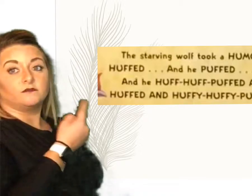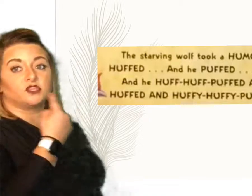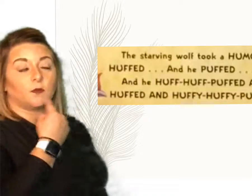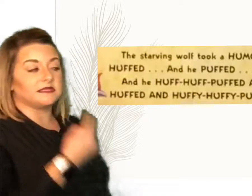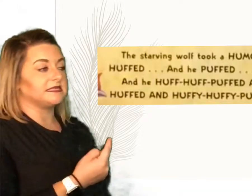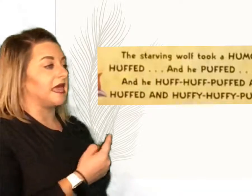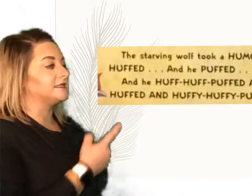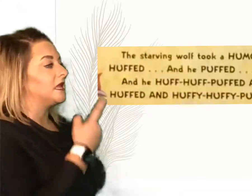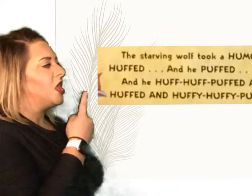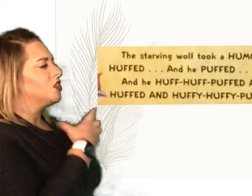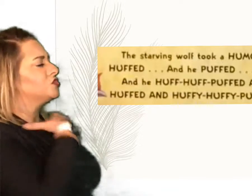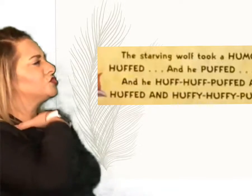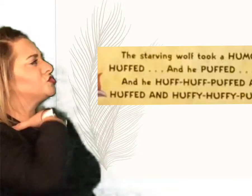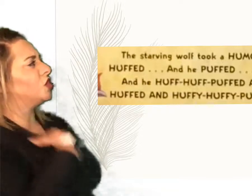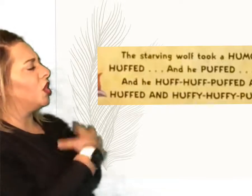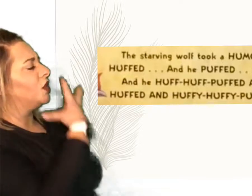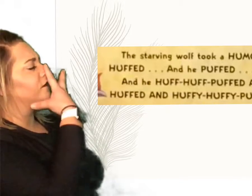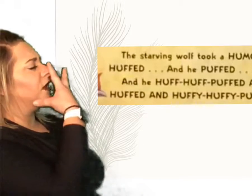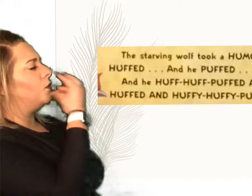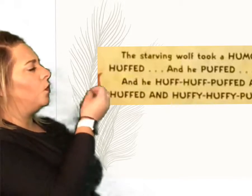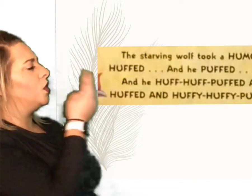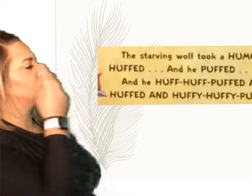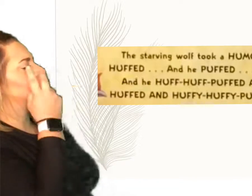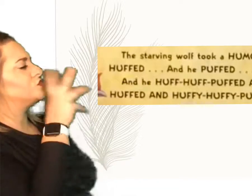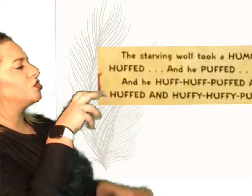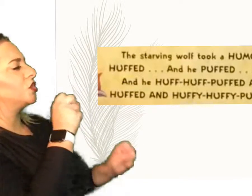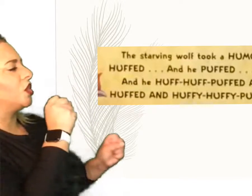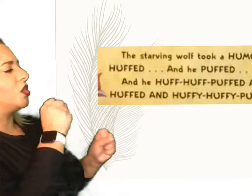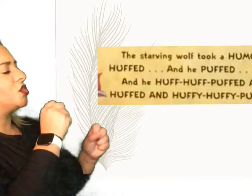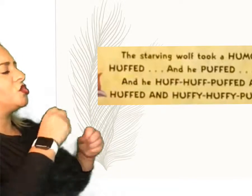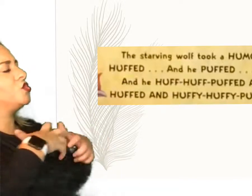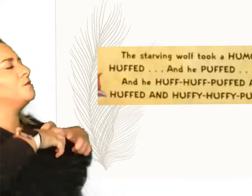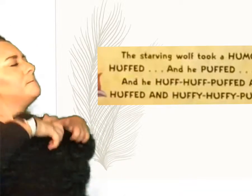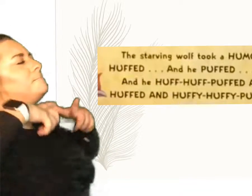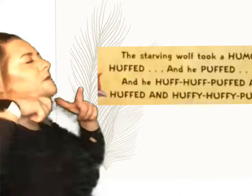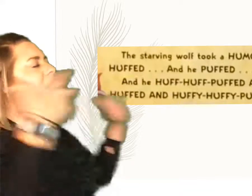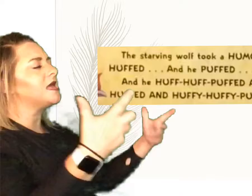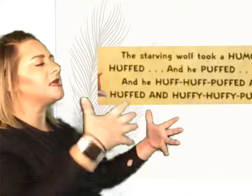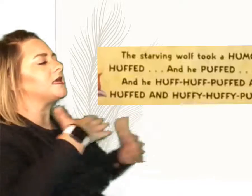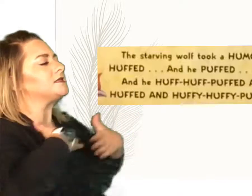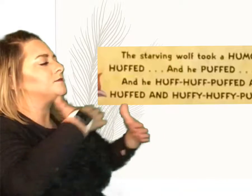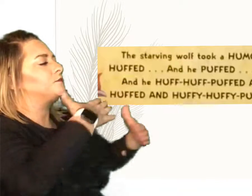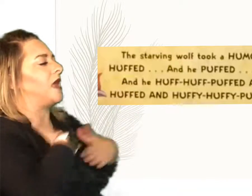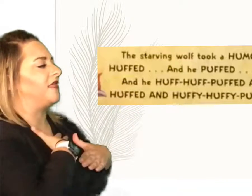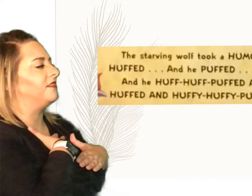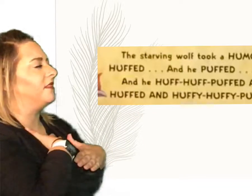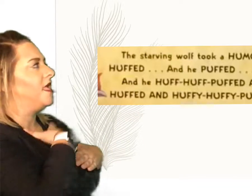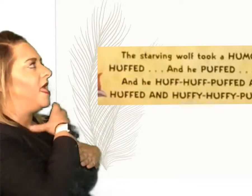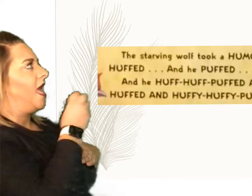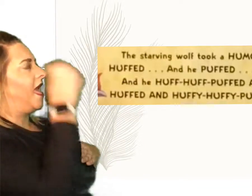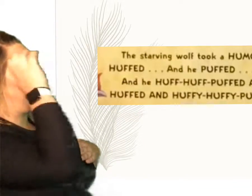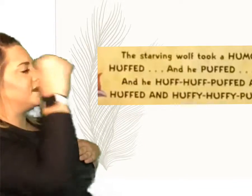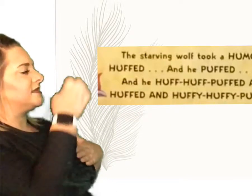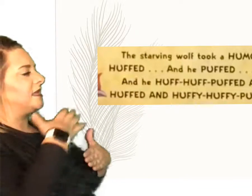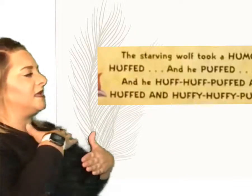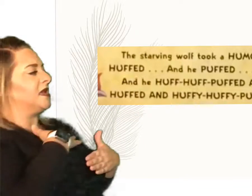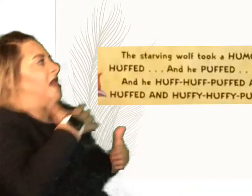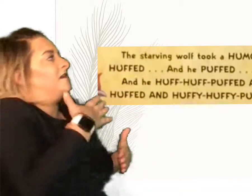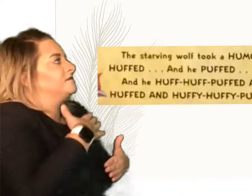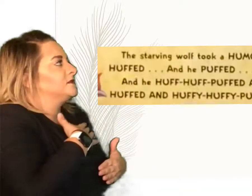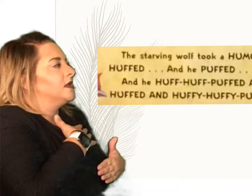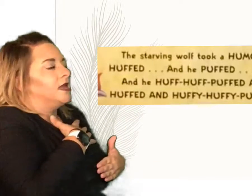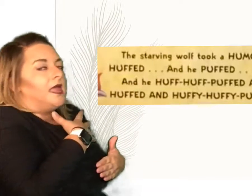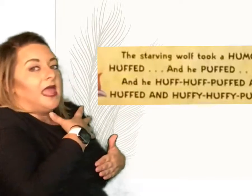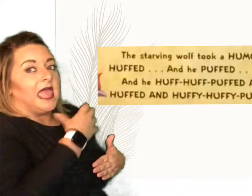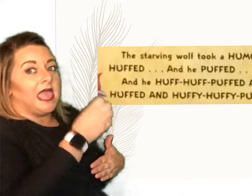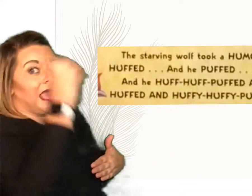Okay, so it says, the starving wolf took a humongous breath, and he